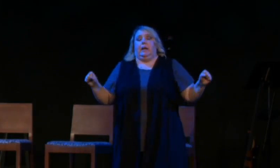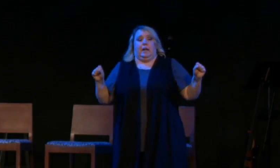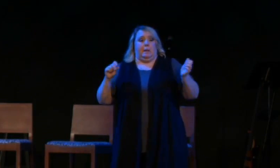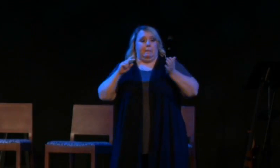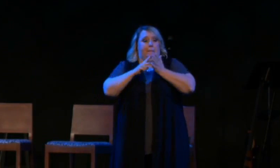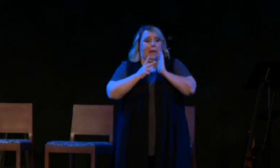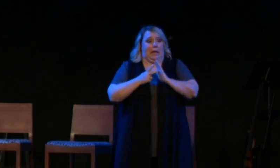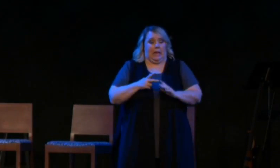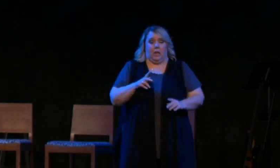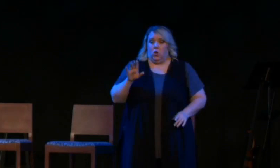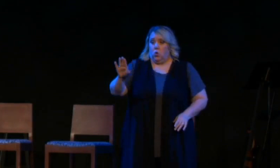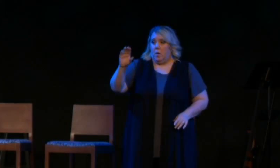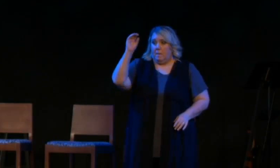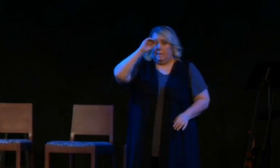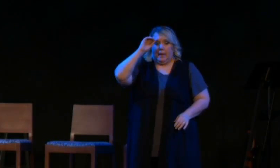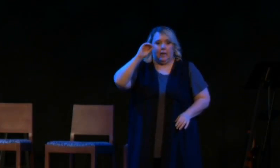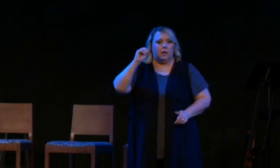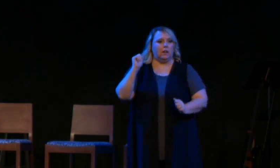opinion.